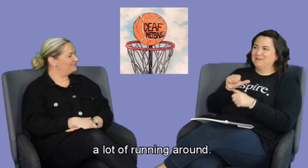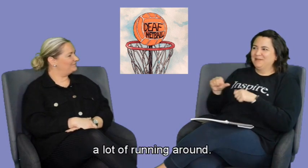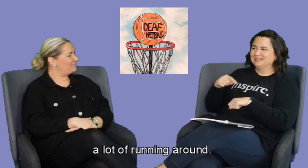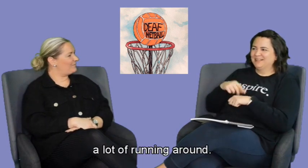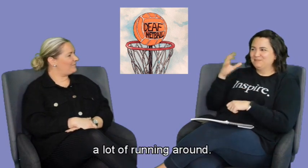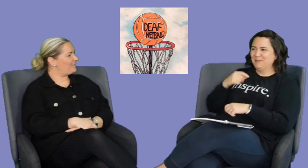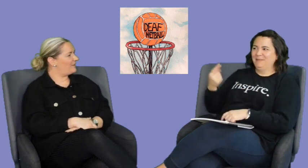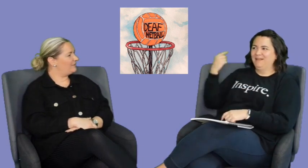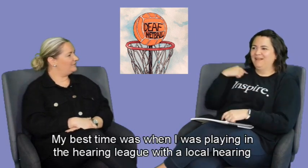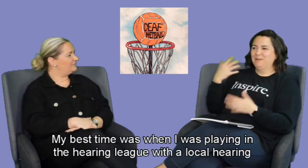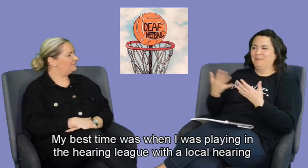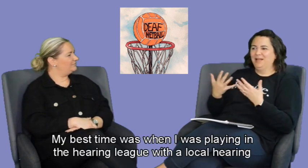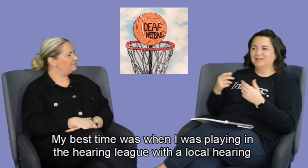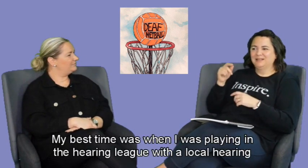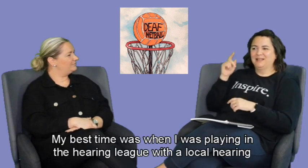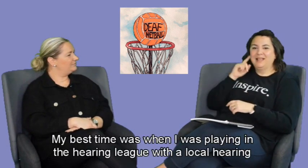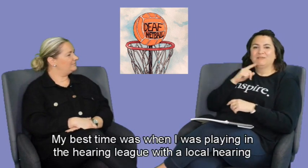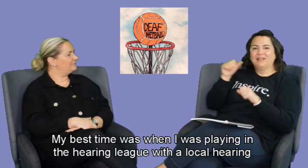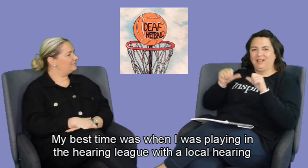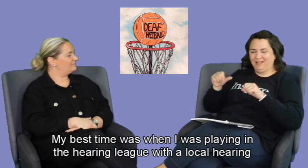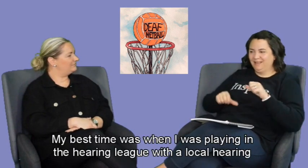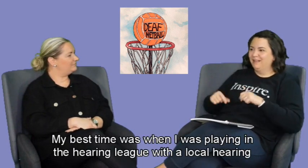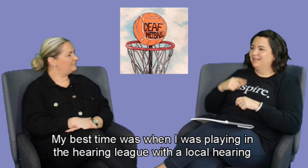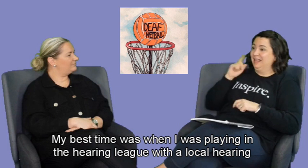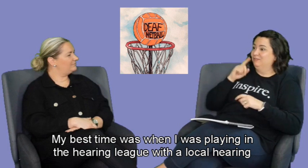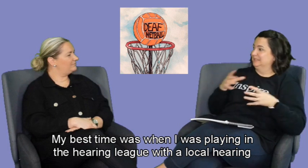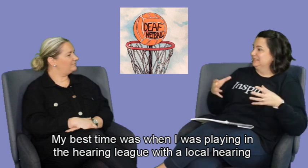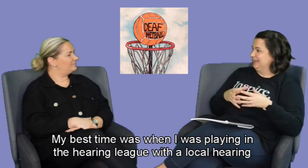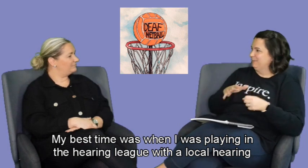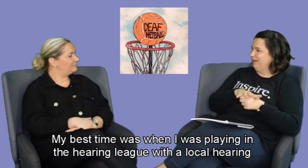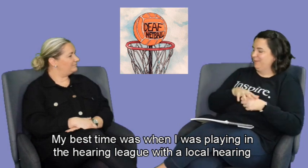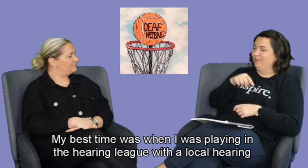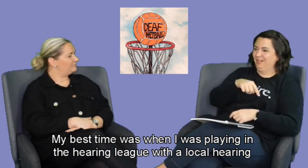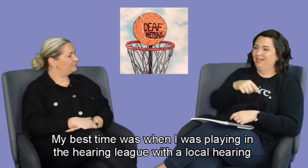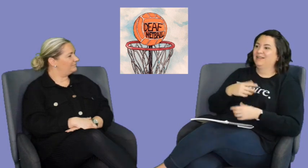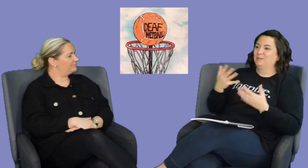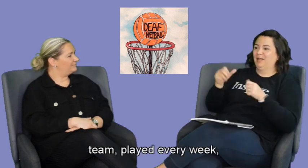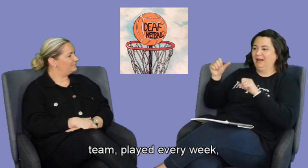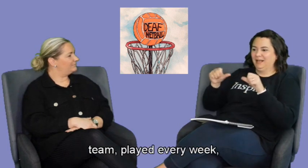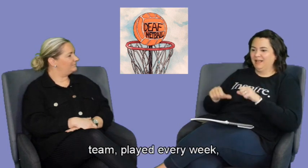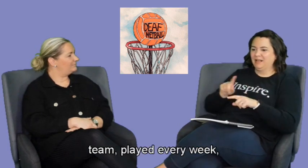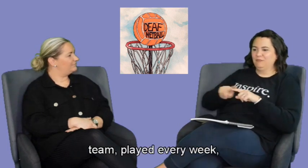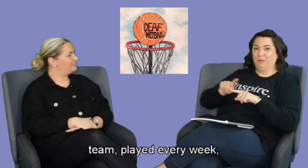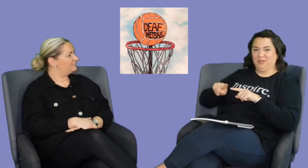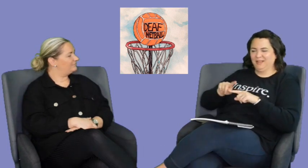running around. My best time was when I was playing in the hearing league with the local hearing team playing every week, and